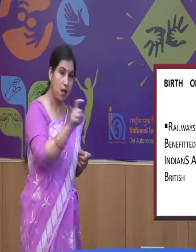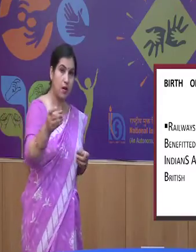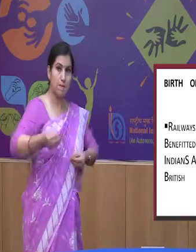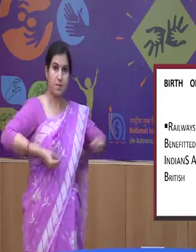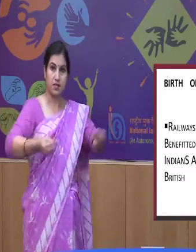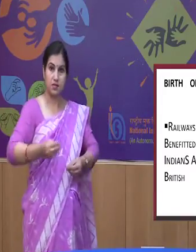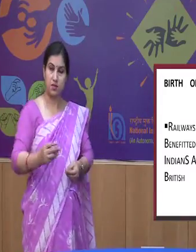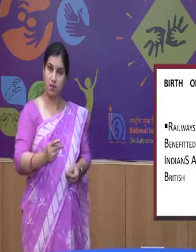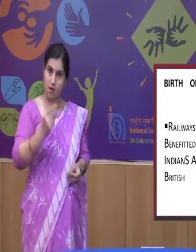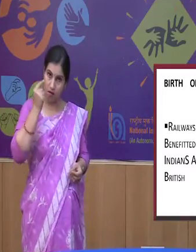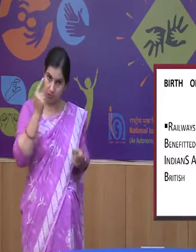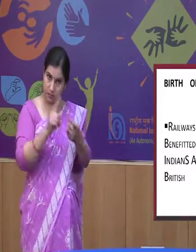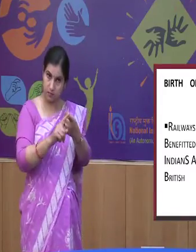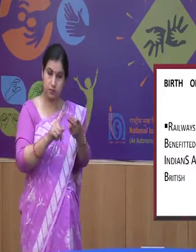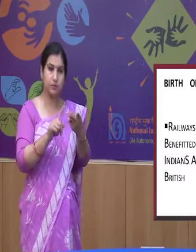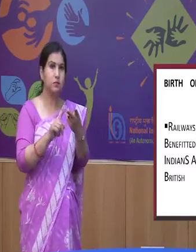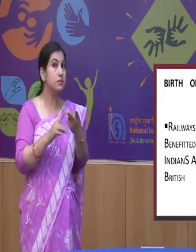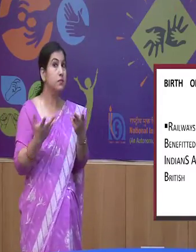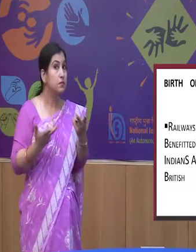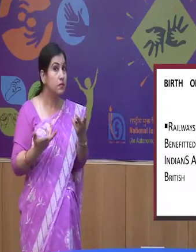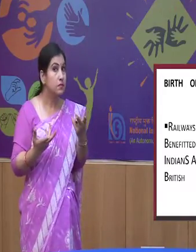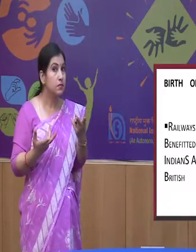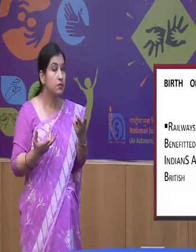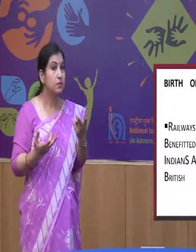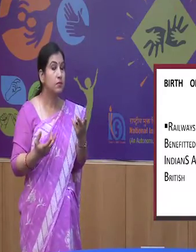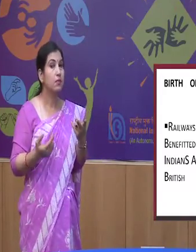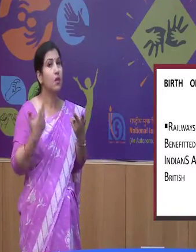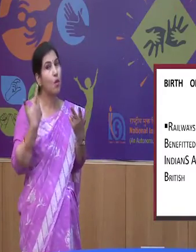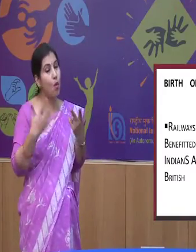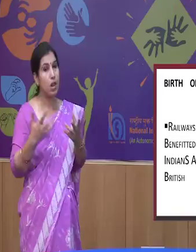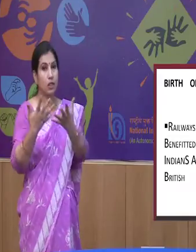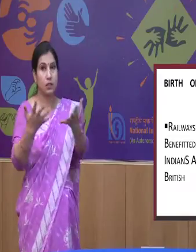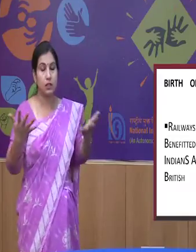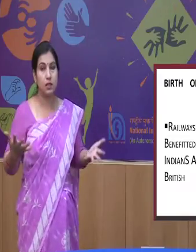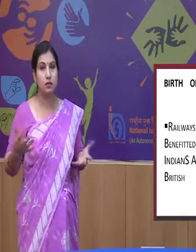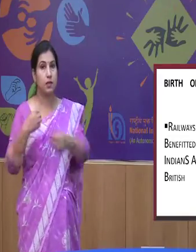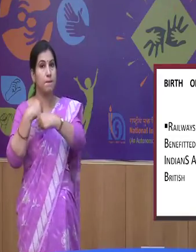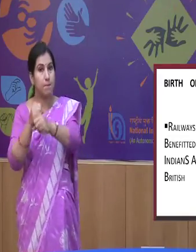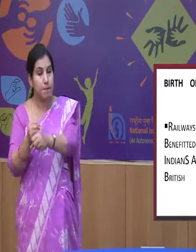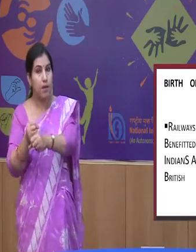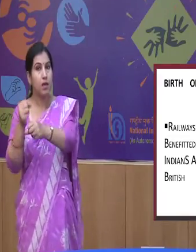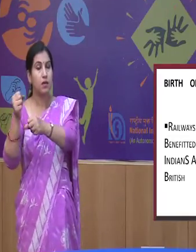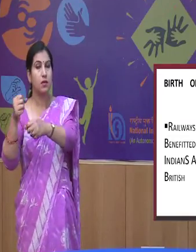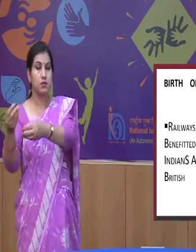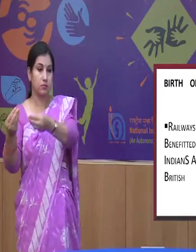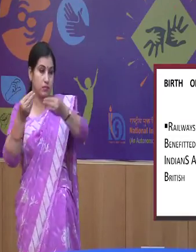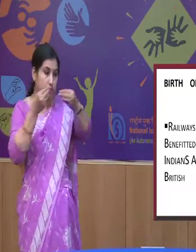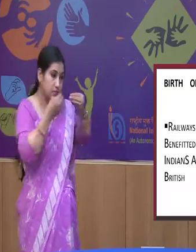faster, and secondly, all the resources used to build railways